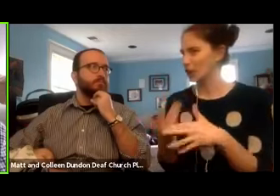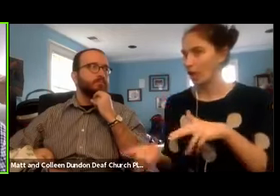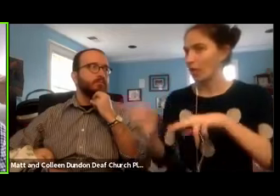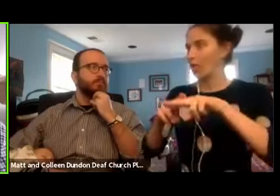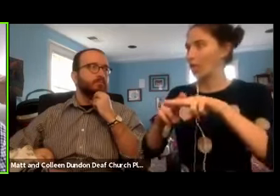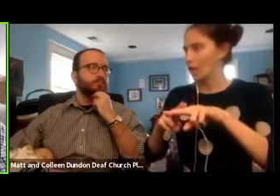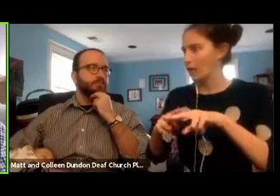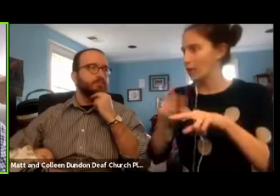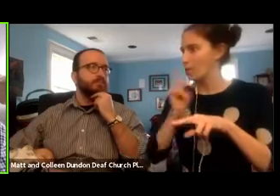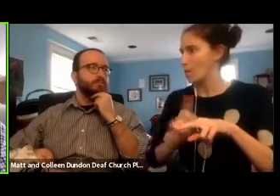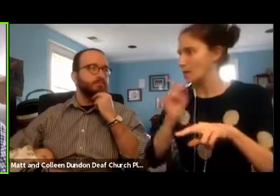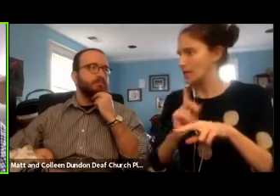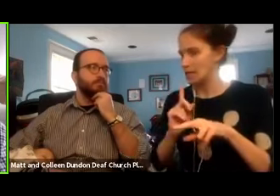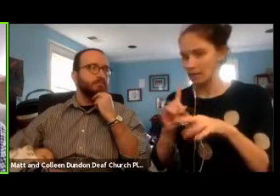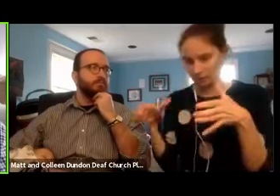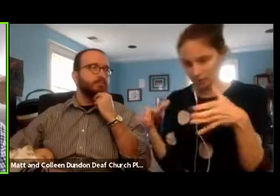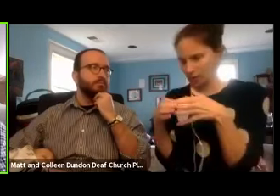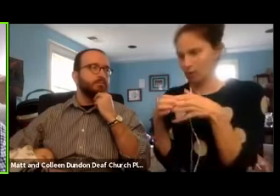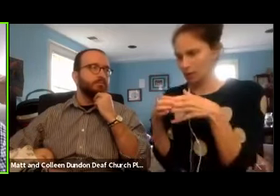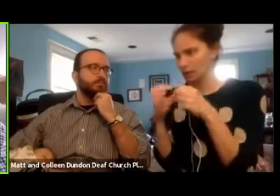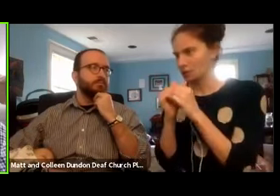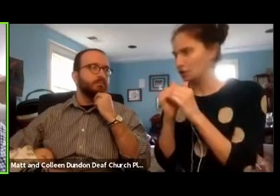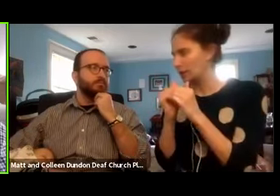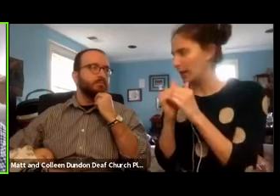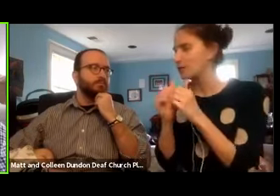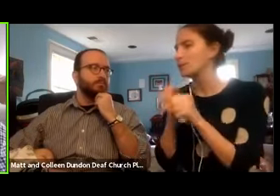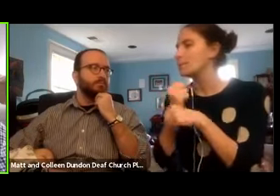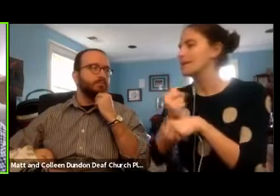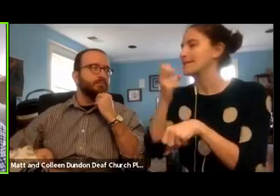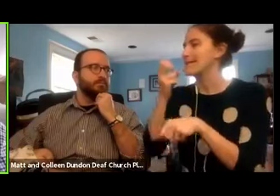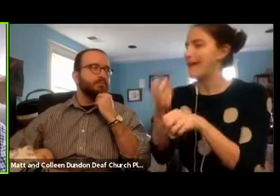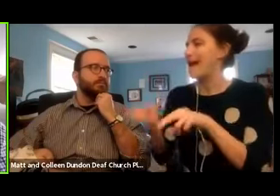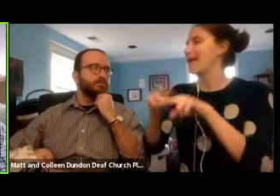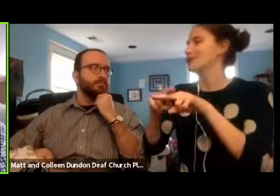together makes it extra hard.